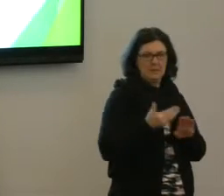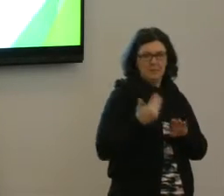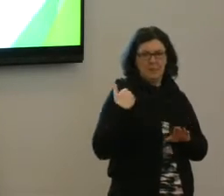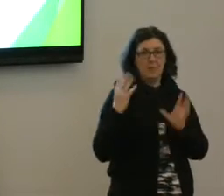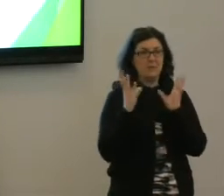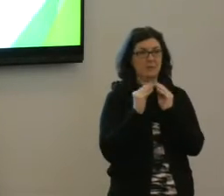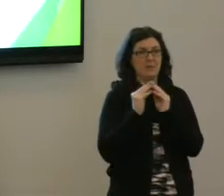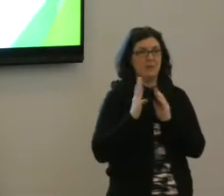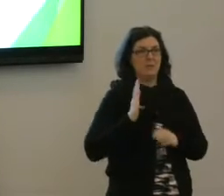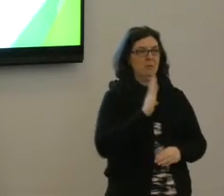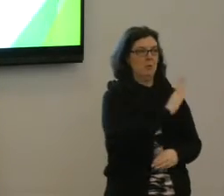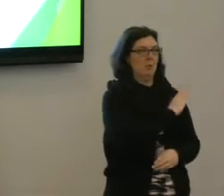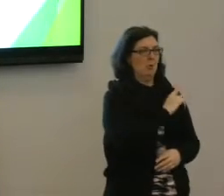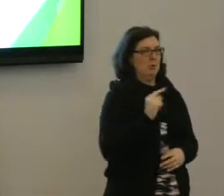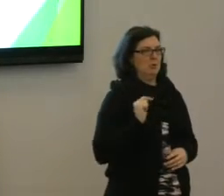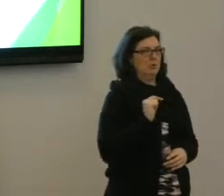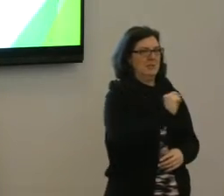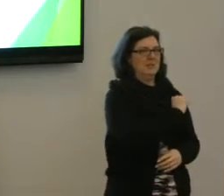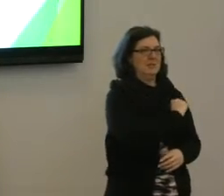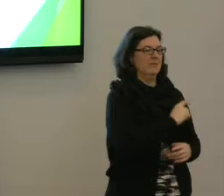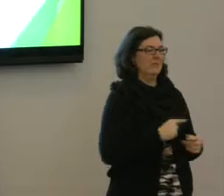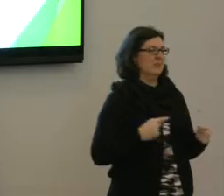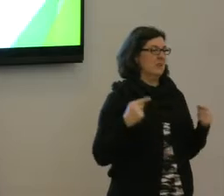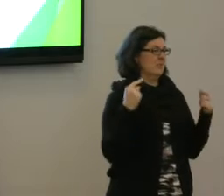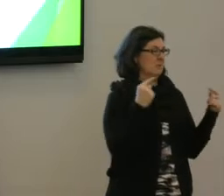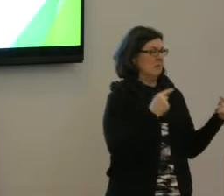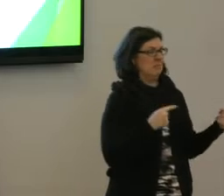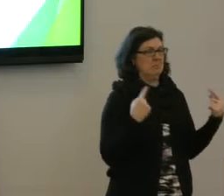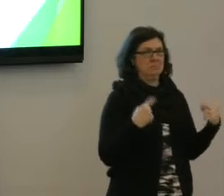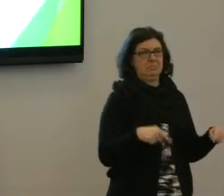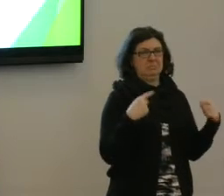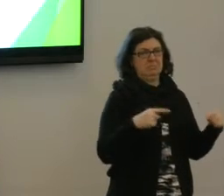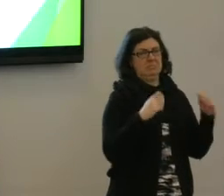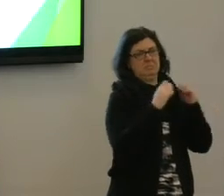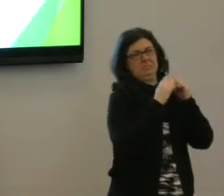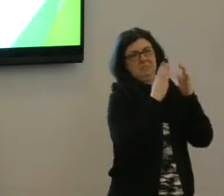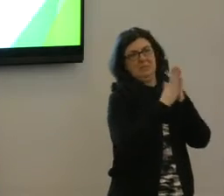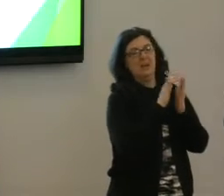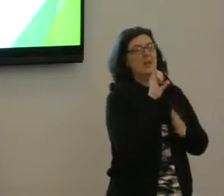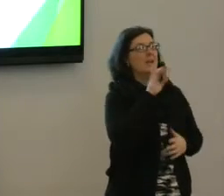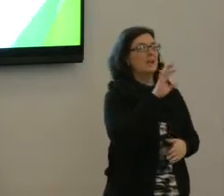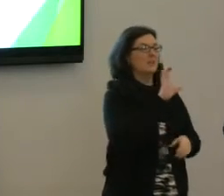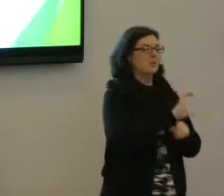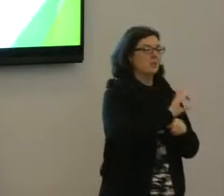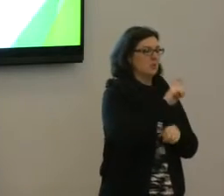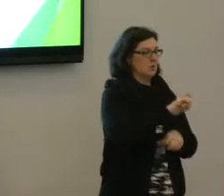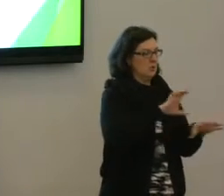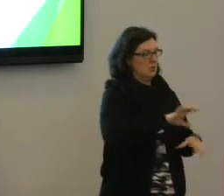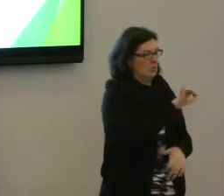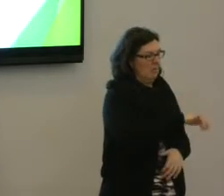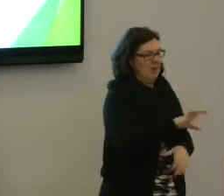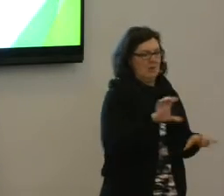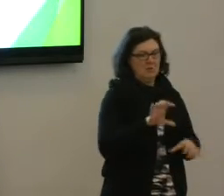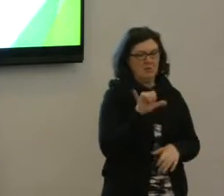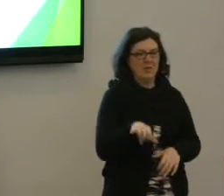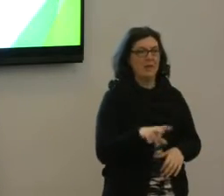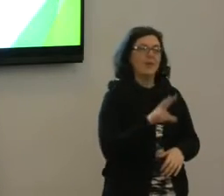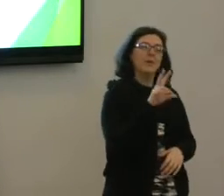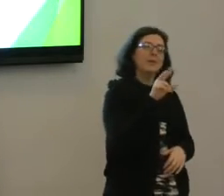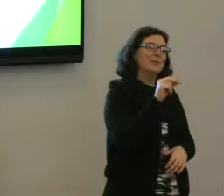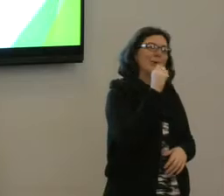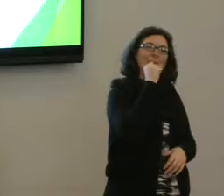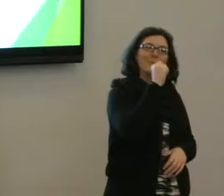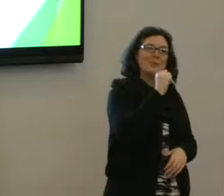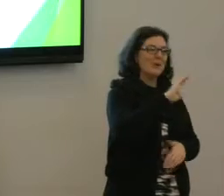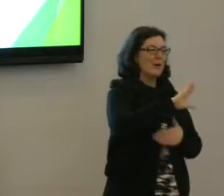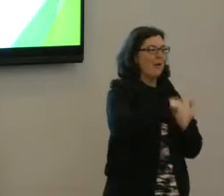meeting of the Board of Trustees and there was a knockdown, dragout fight about whether the church should do this or do that or whatever. No, you're not all the same.